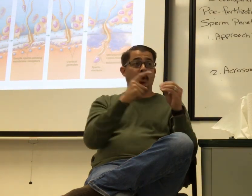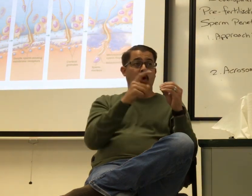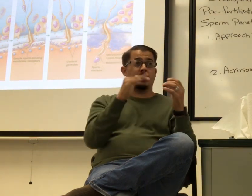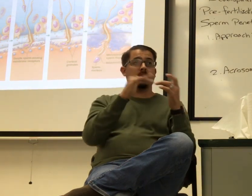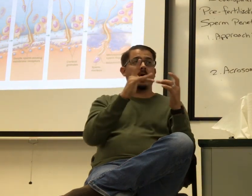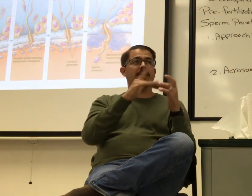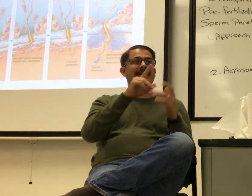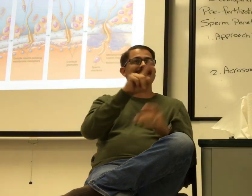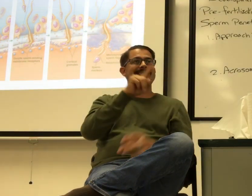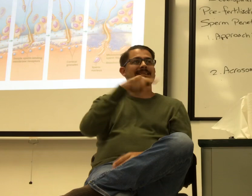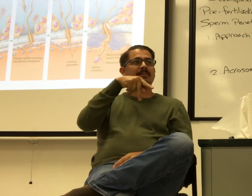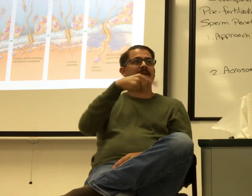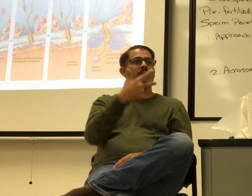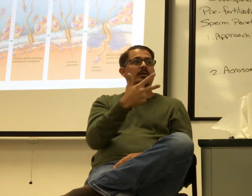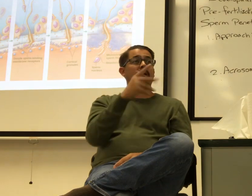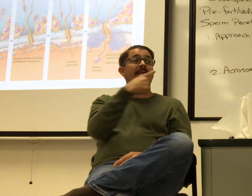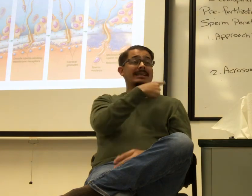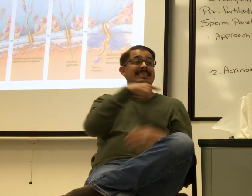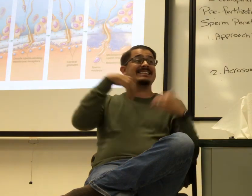ZP3. This is species specific.